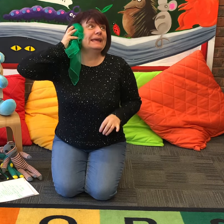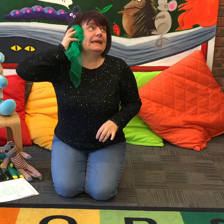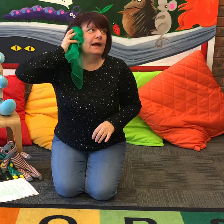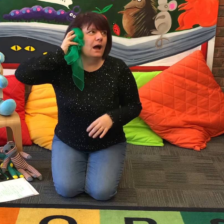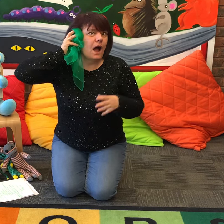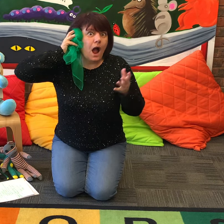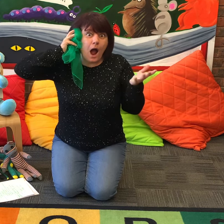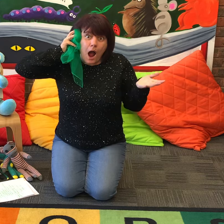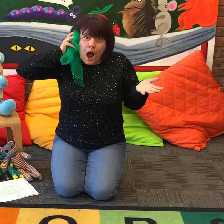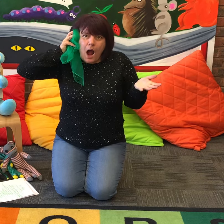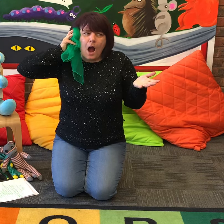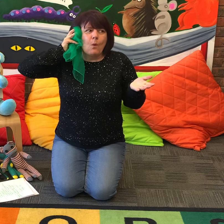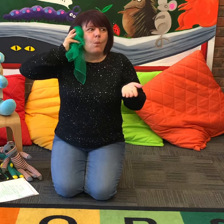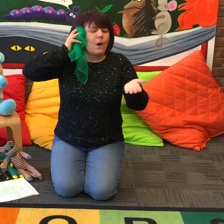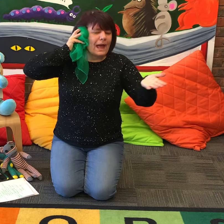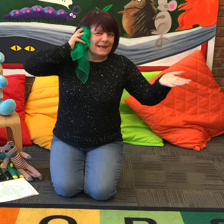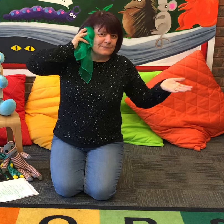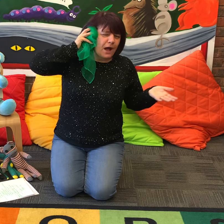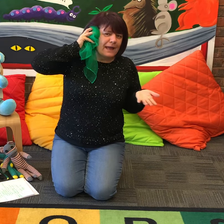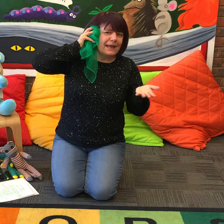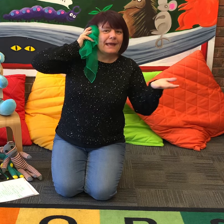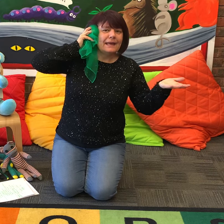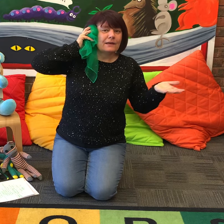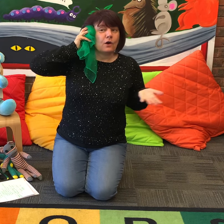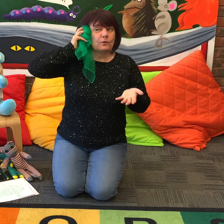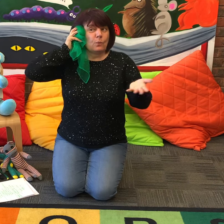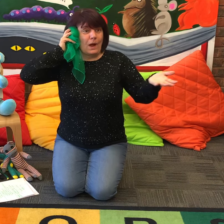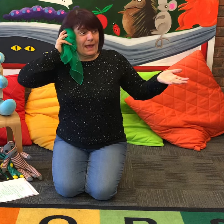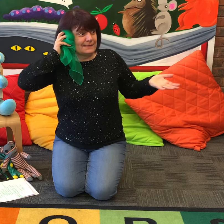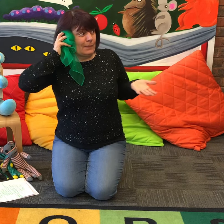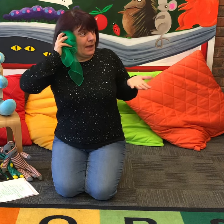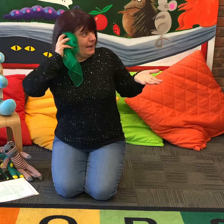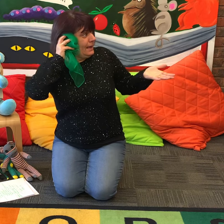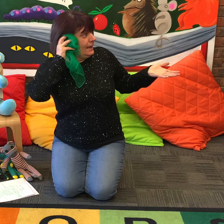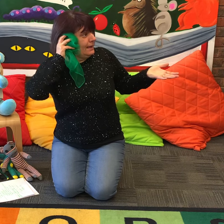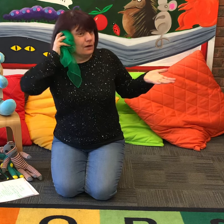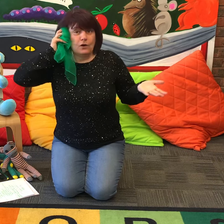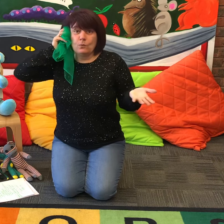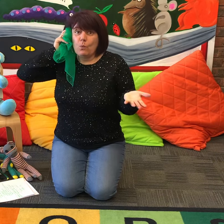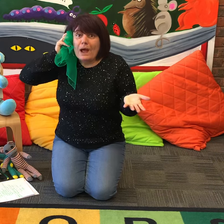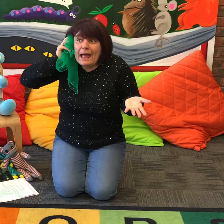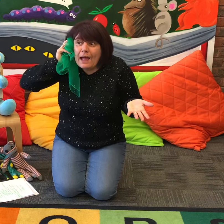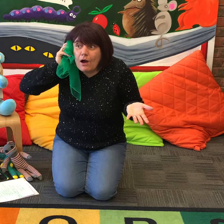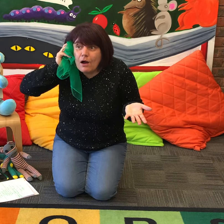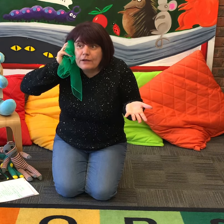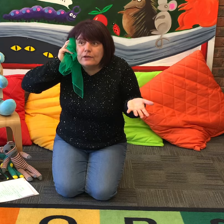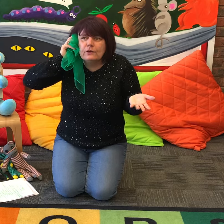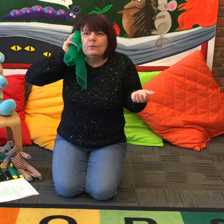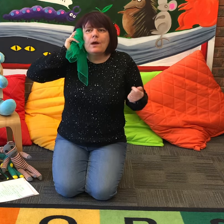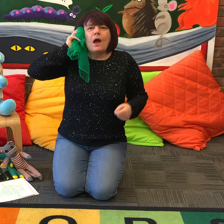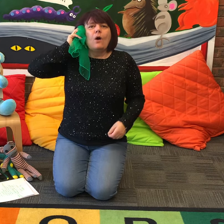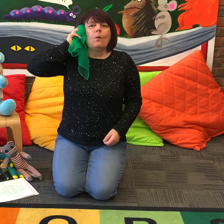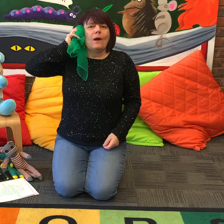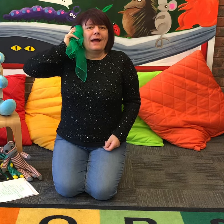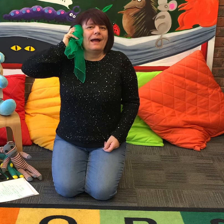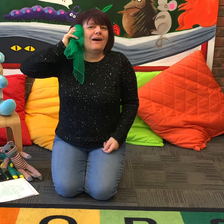ear. Where's my ear gone? Where's my ear gone? Where are you? Where are